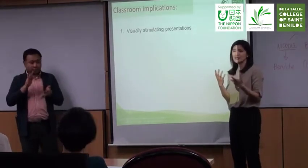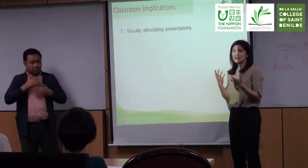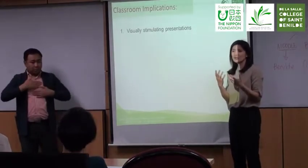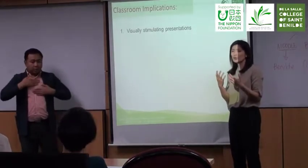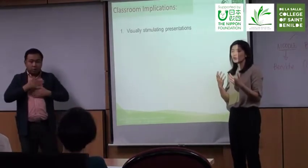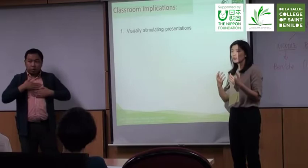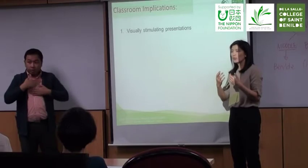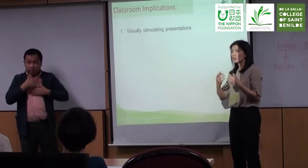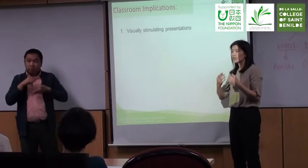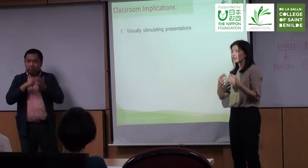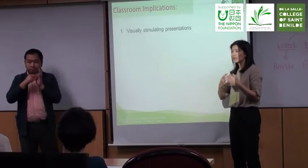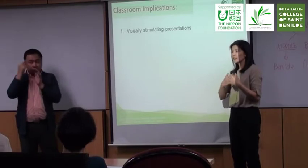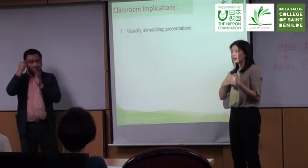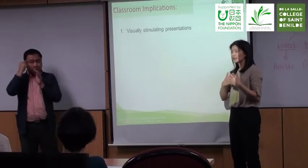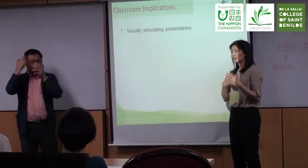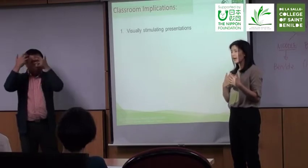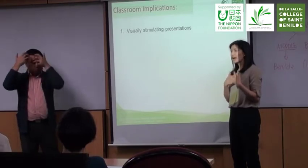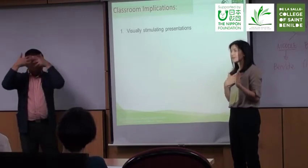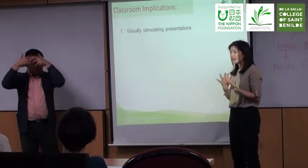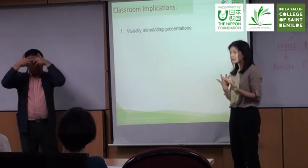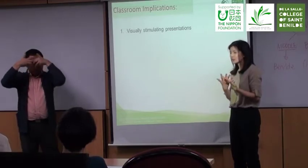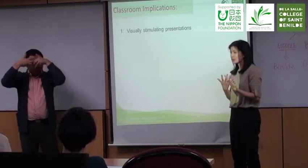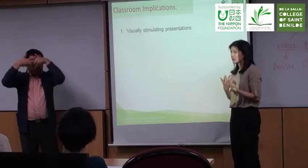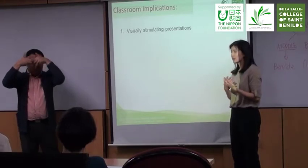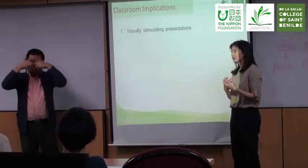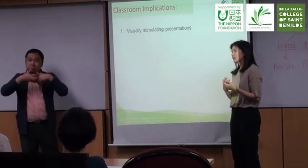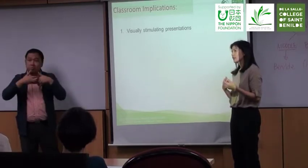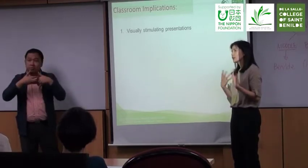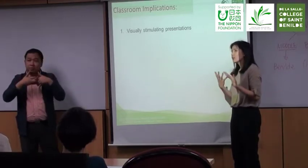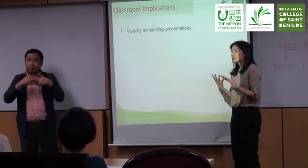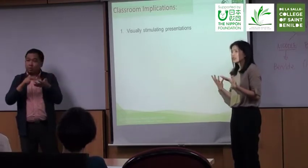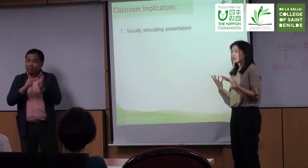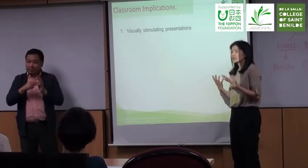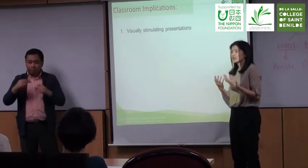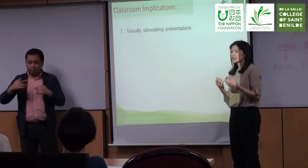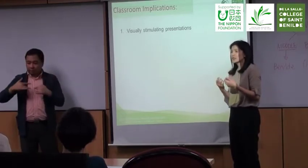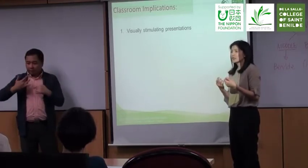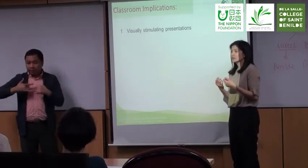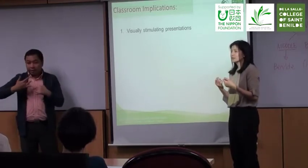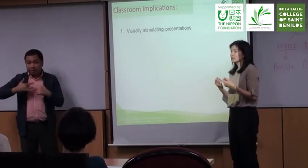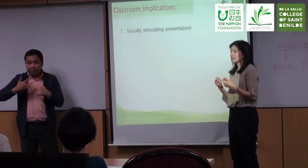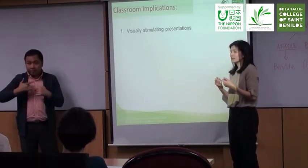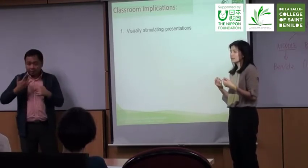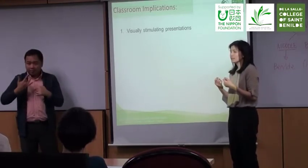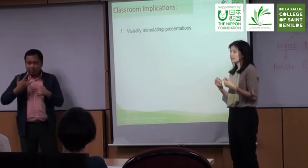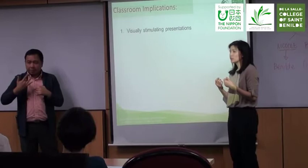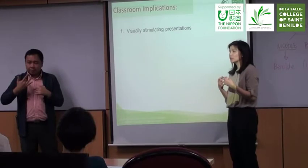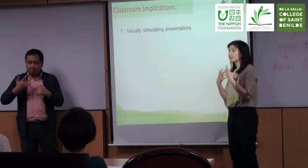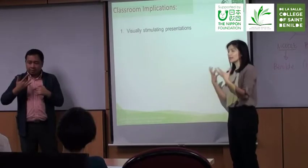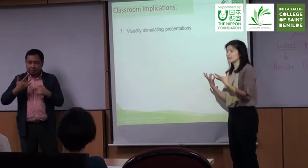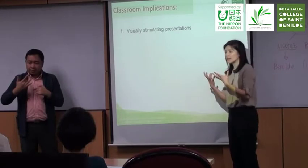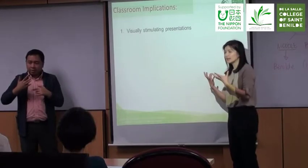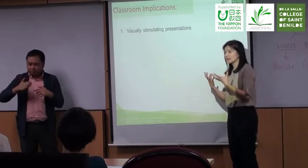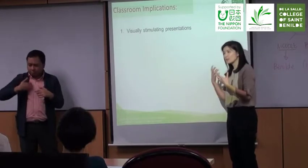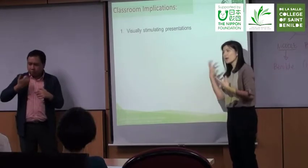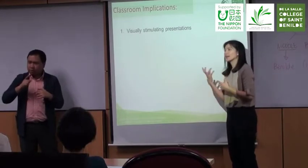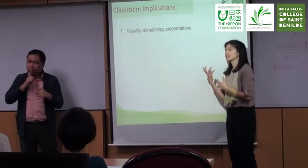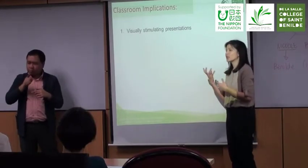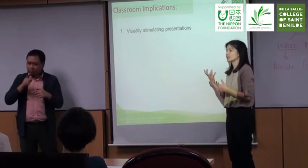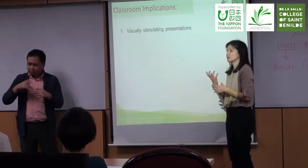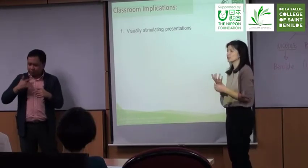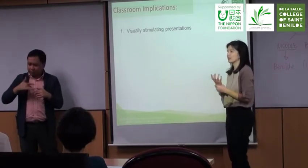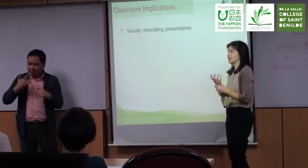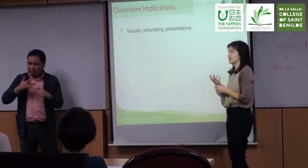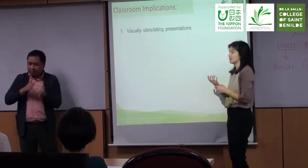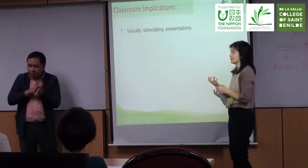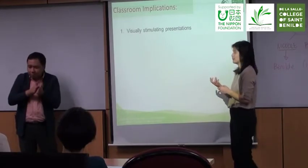works. So when their affect or their emotions would be motivated, their mind